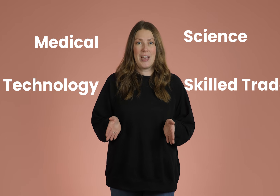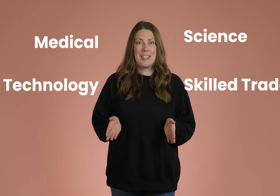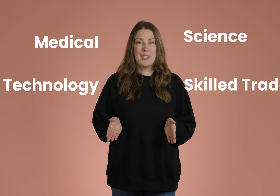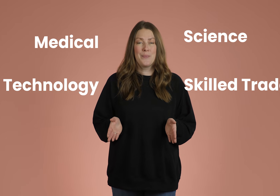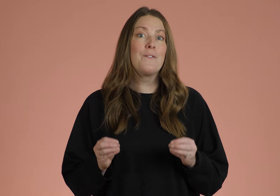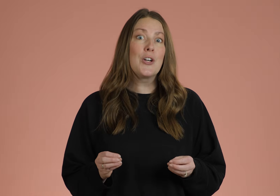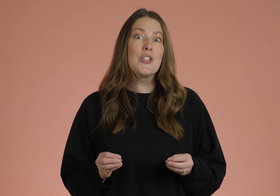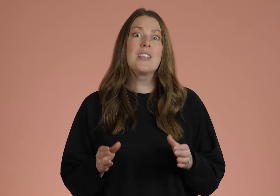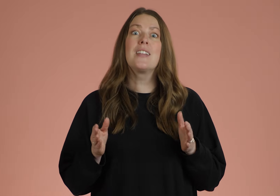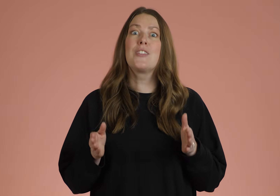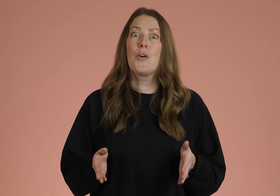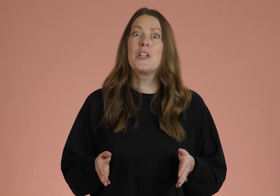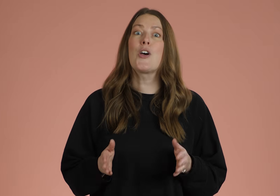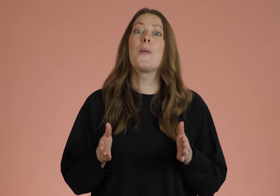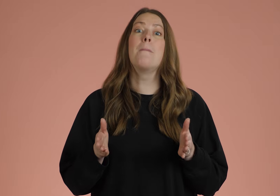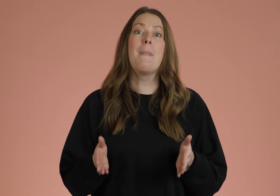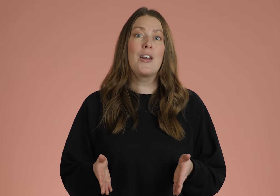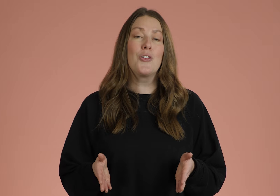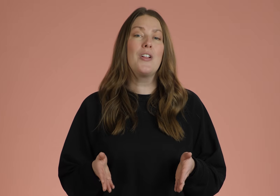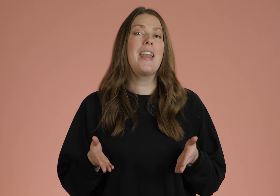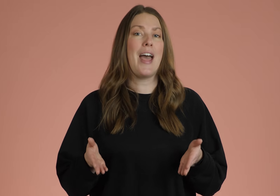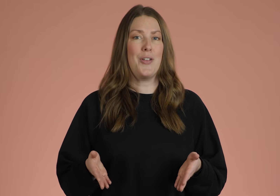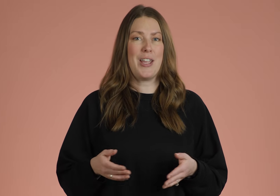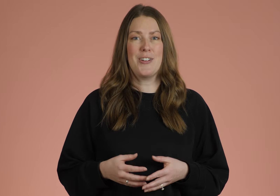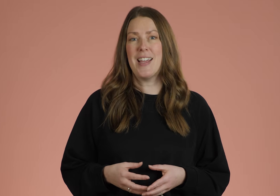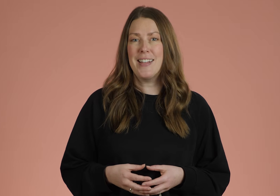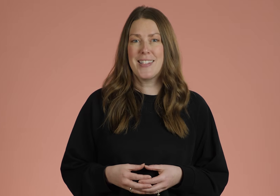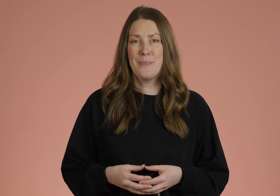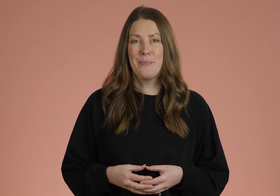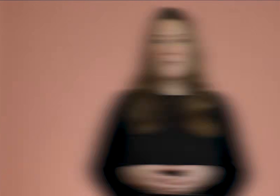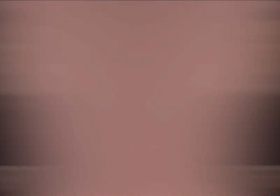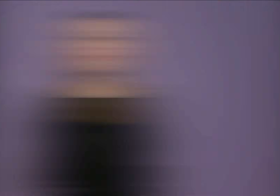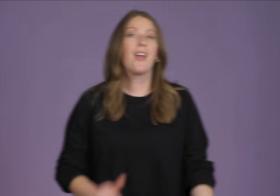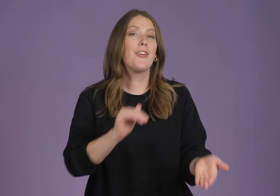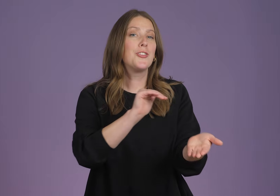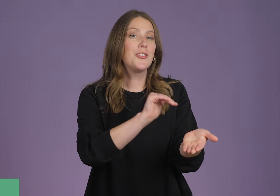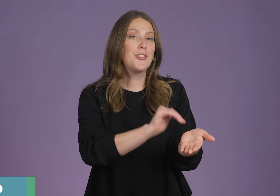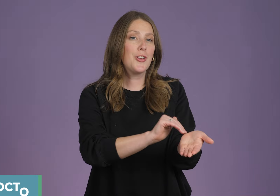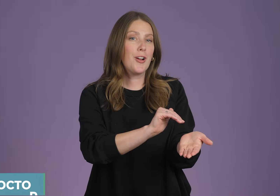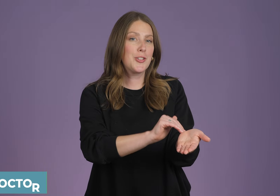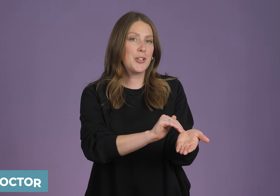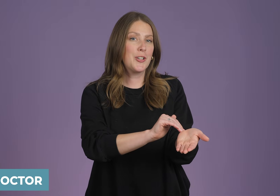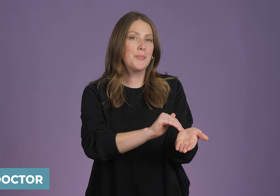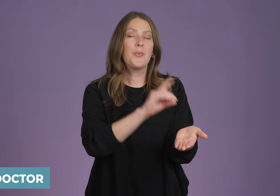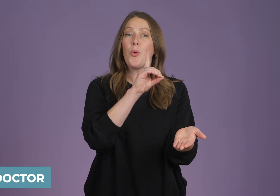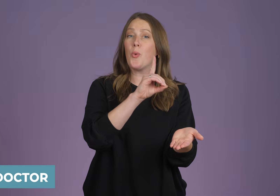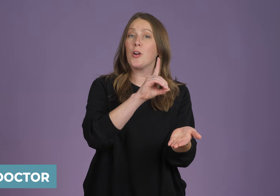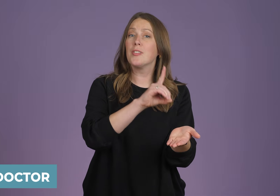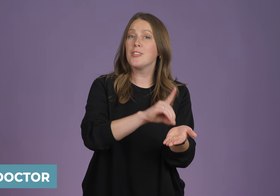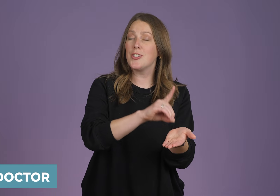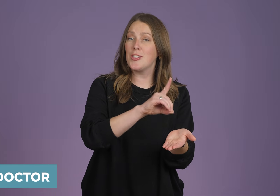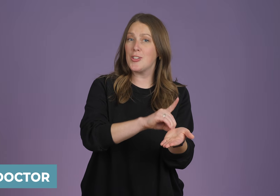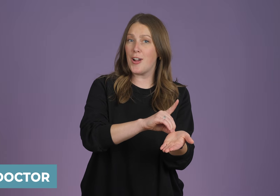trades. First, let's focus on medical and healthcare signs. Doctor or